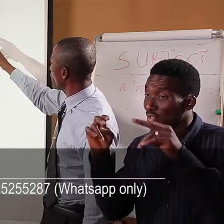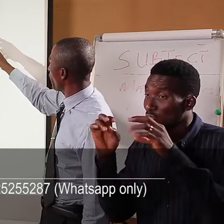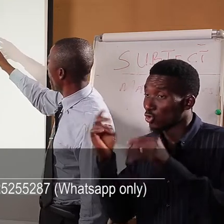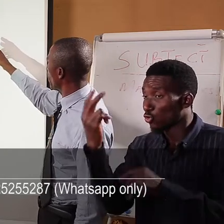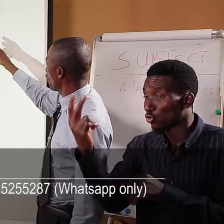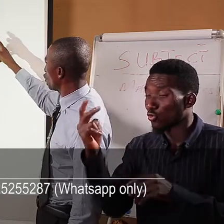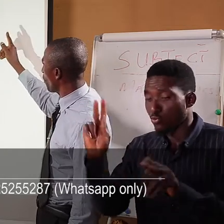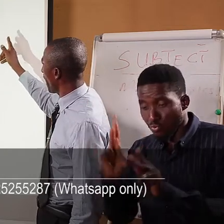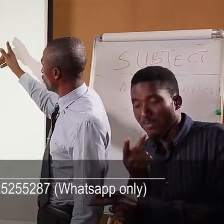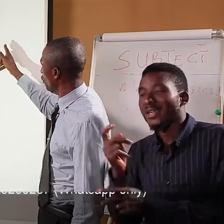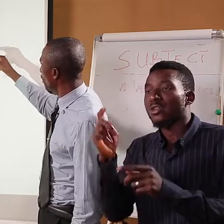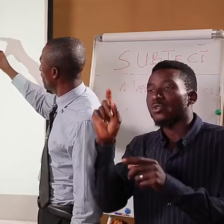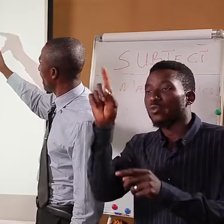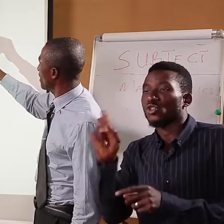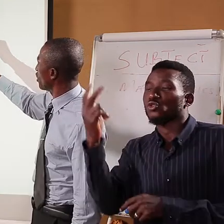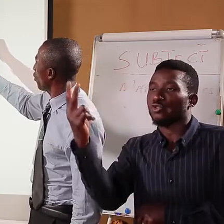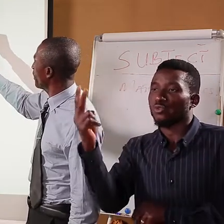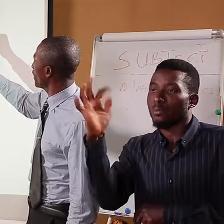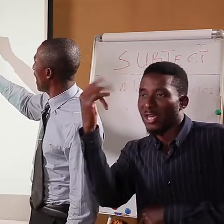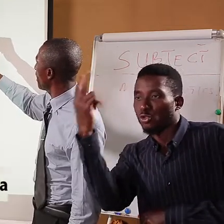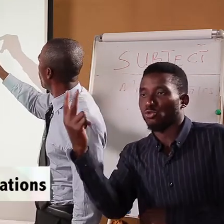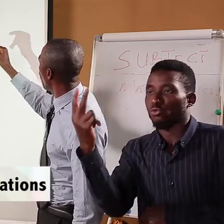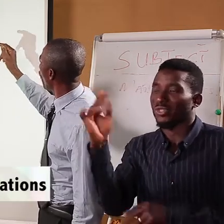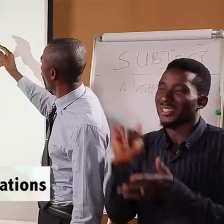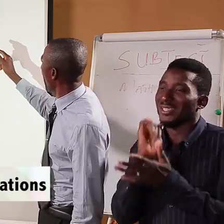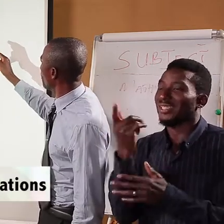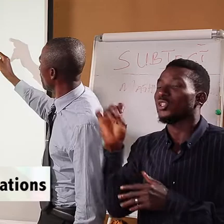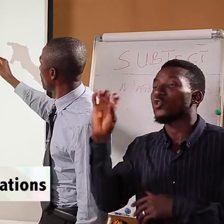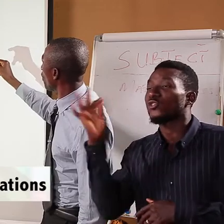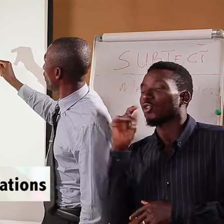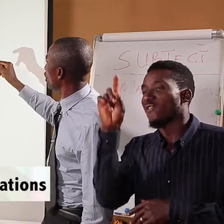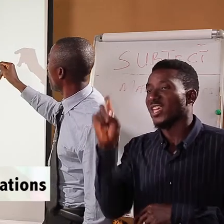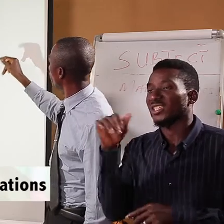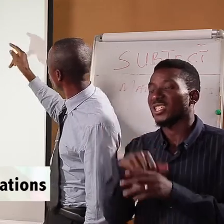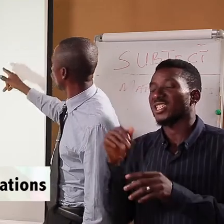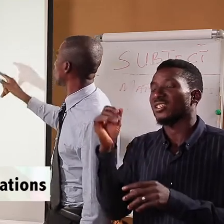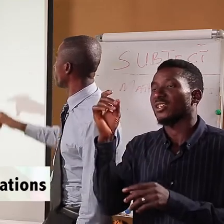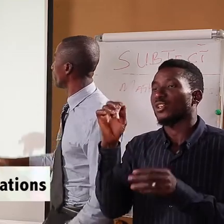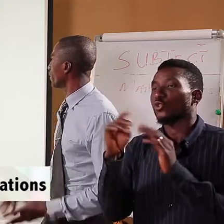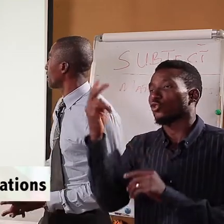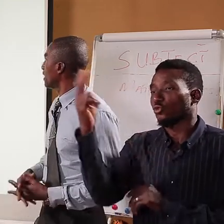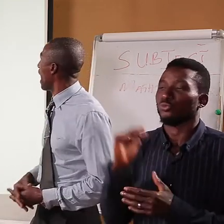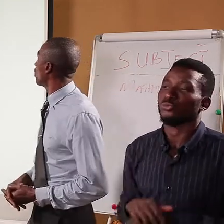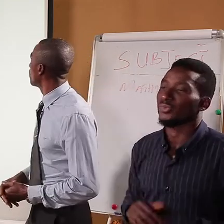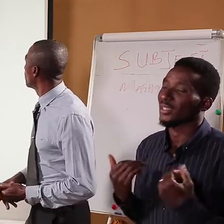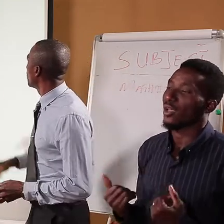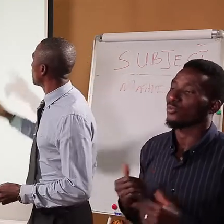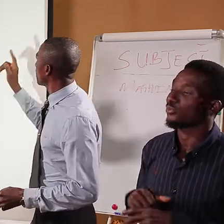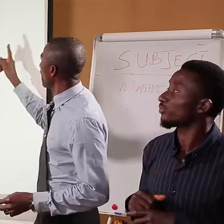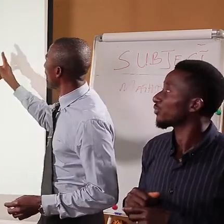I multiply equation 2 by 2, that is the coefficient of x in equation 2.